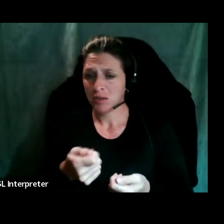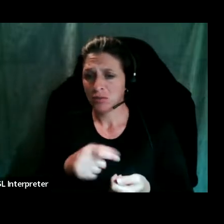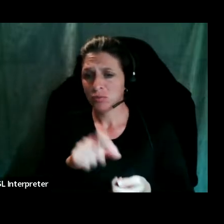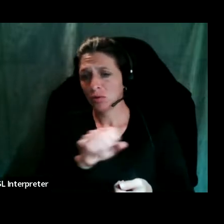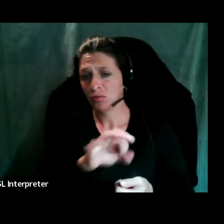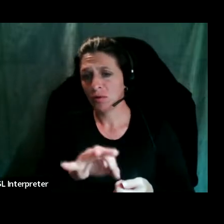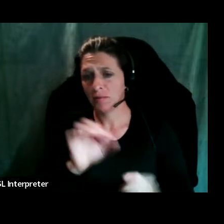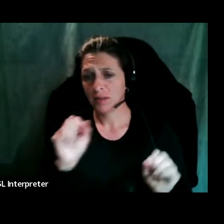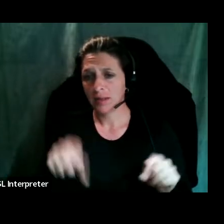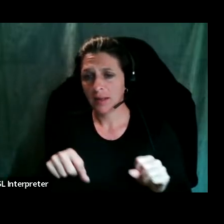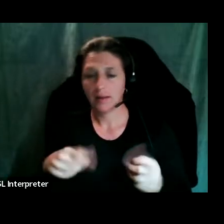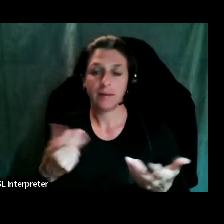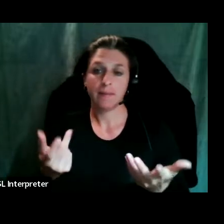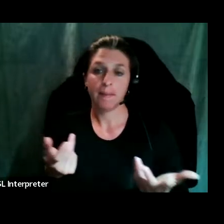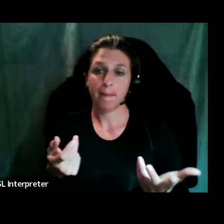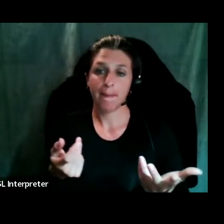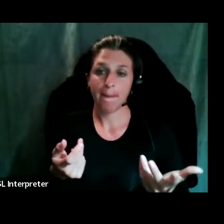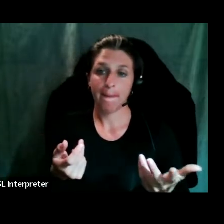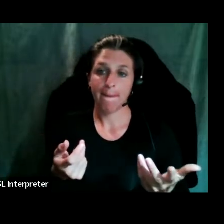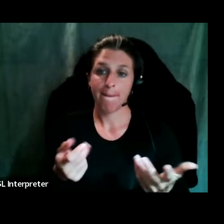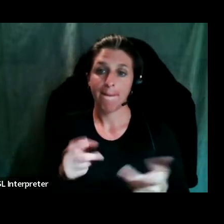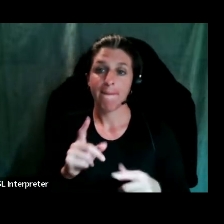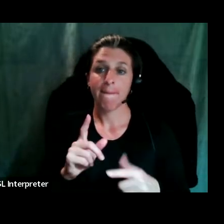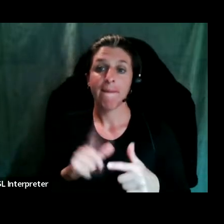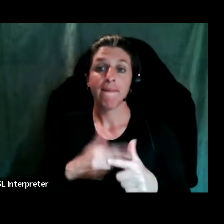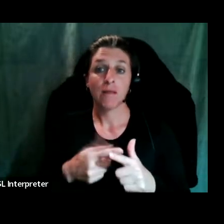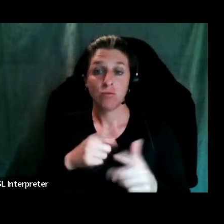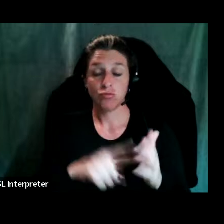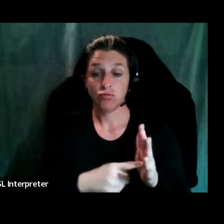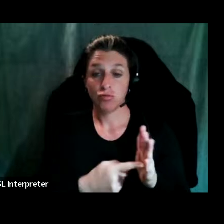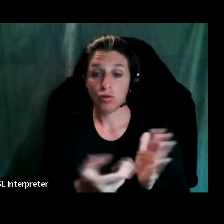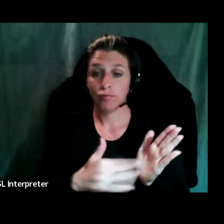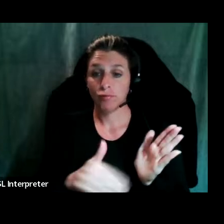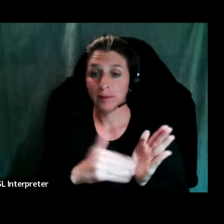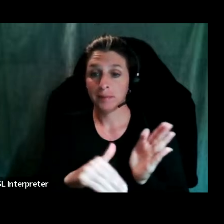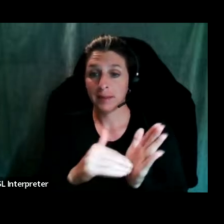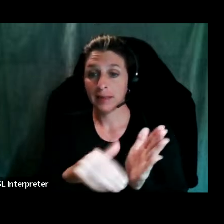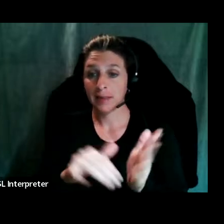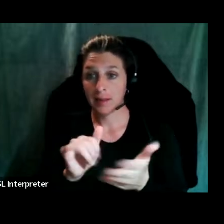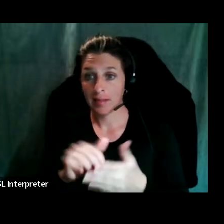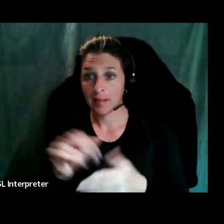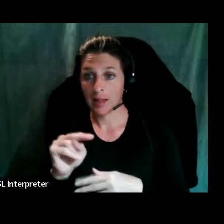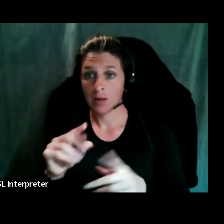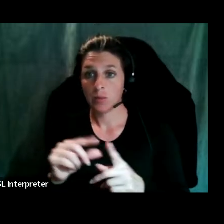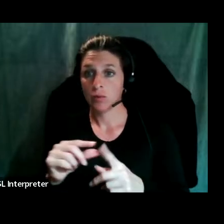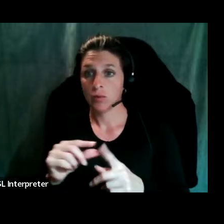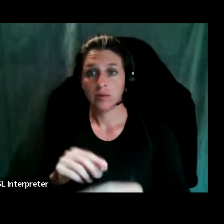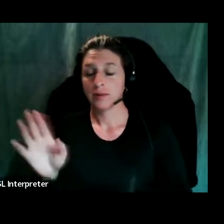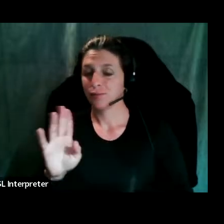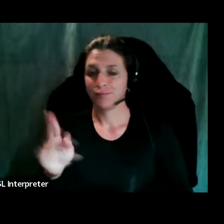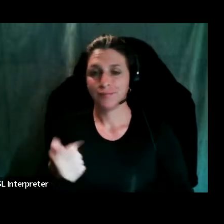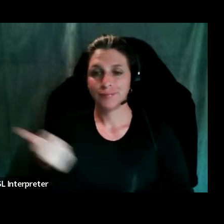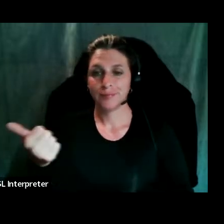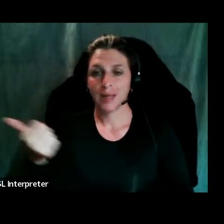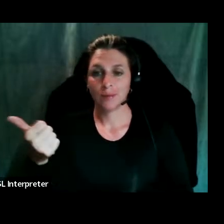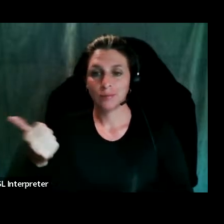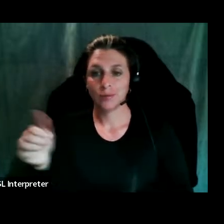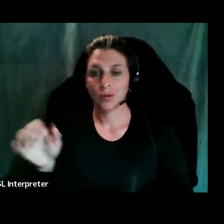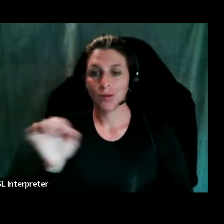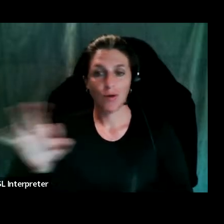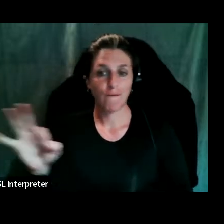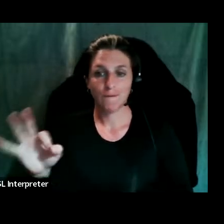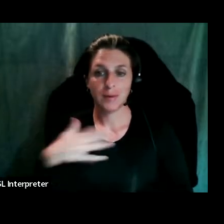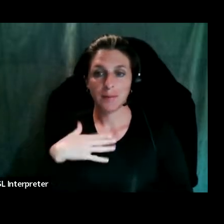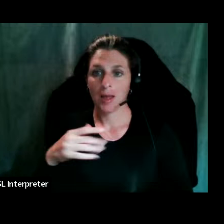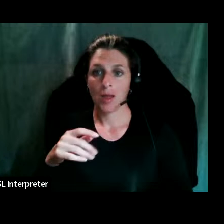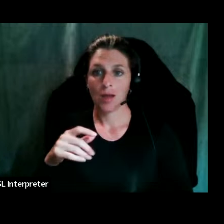off. And then when you start to repeat the N-word, that's where I say, get out of my car. Turn that music off. I'm paying